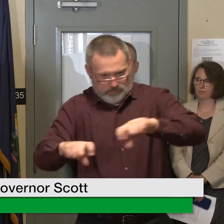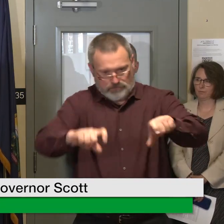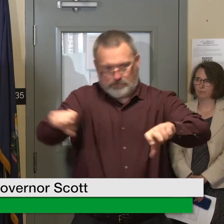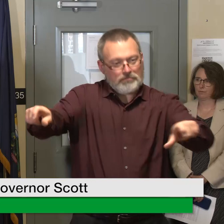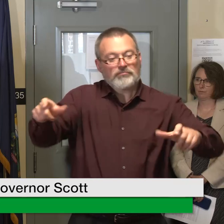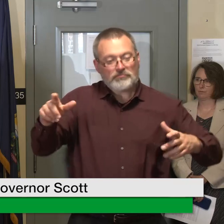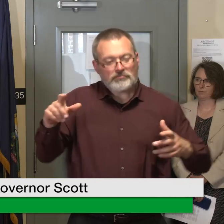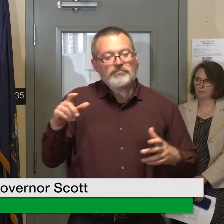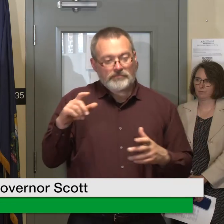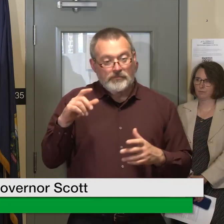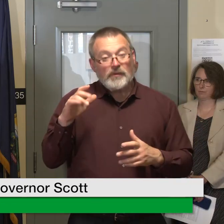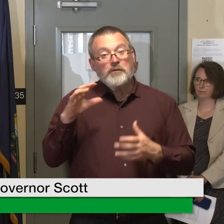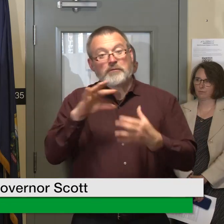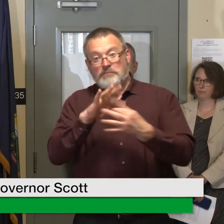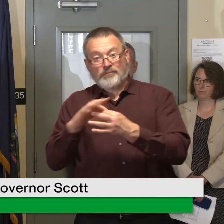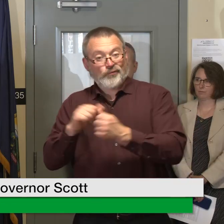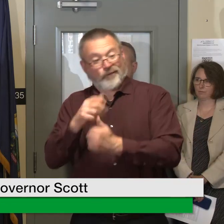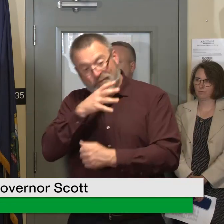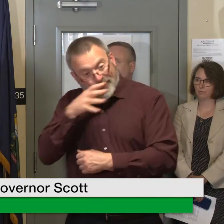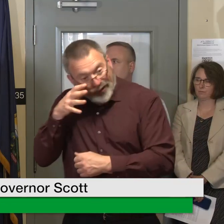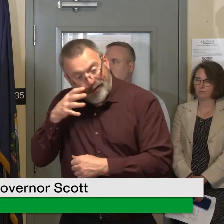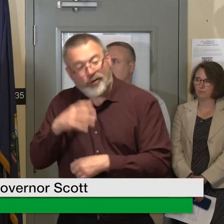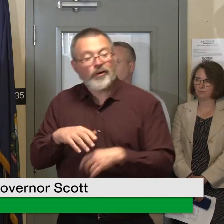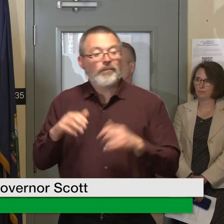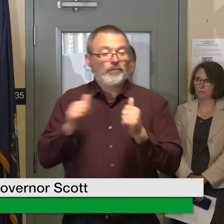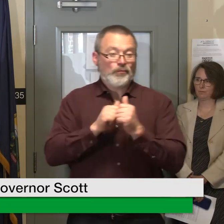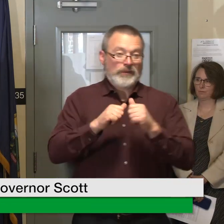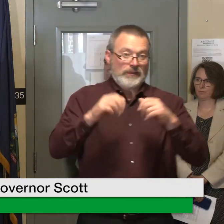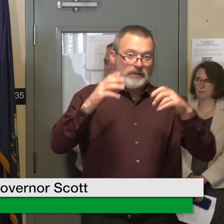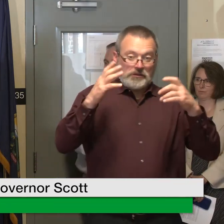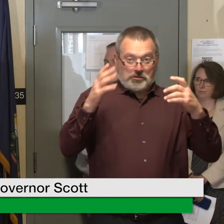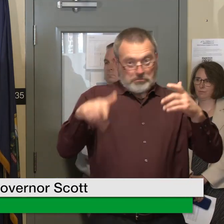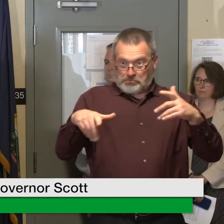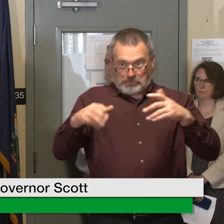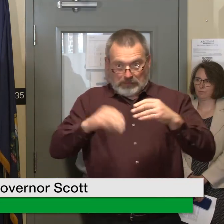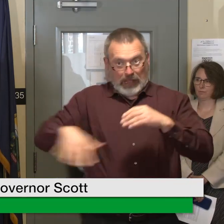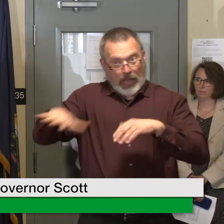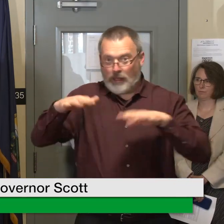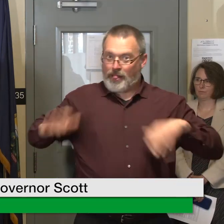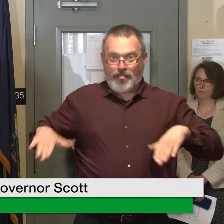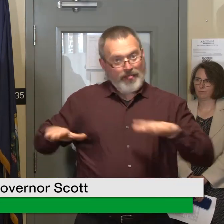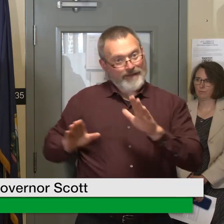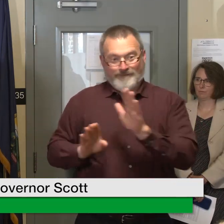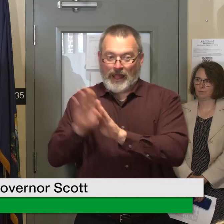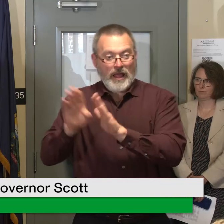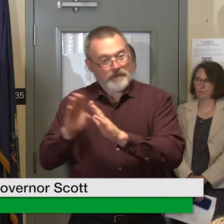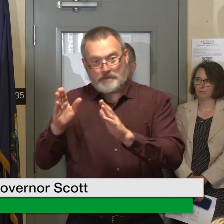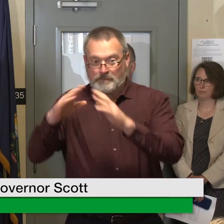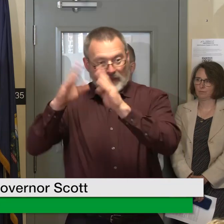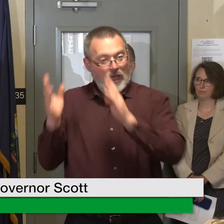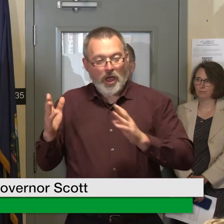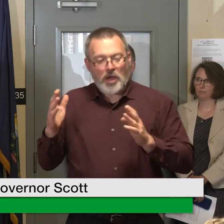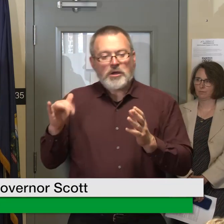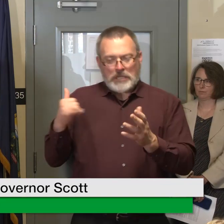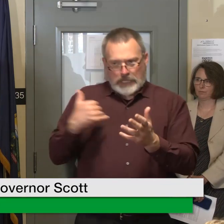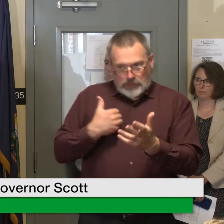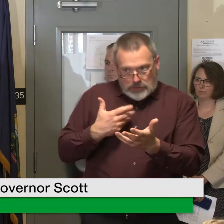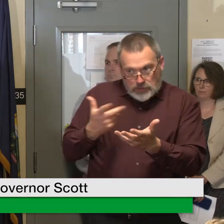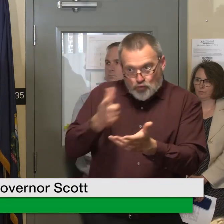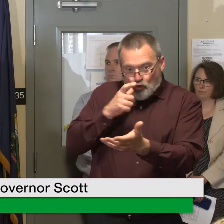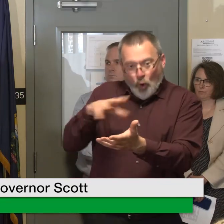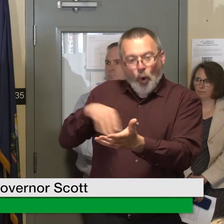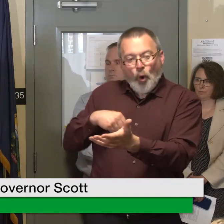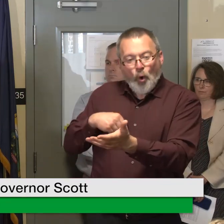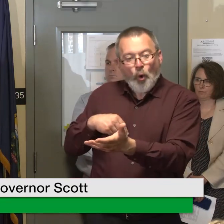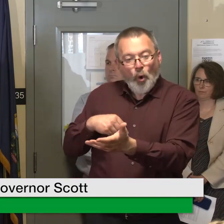agricultural settings or on large swaths of undeveloped land, where essentially we reach an agreement with the landowner that they're not going to seek